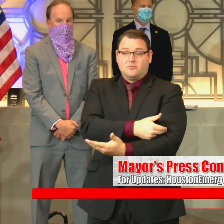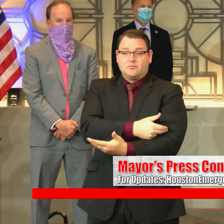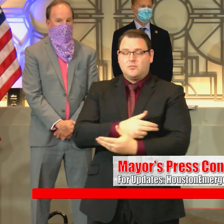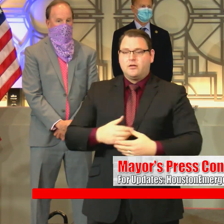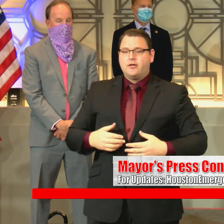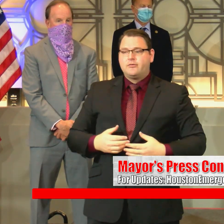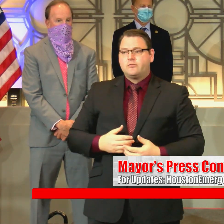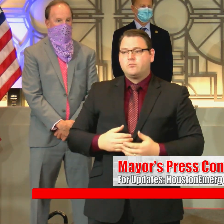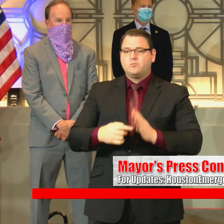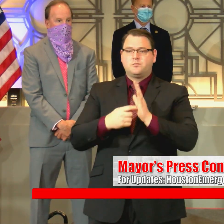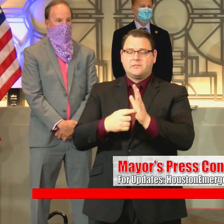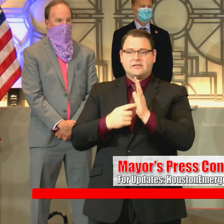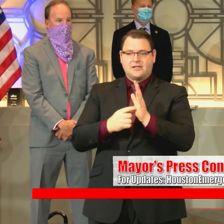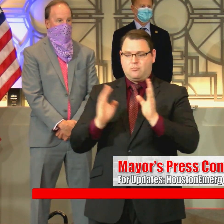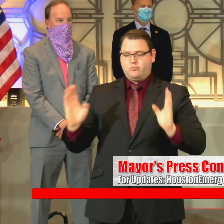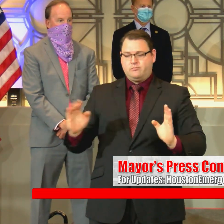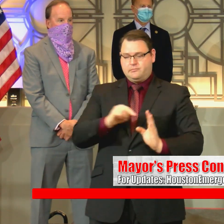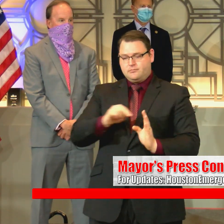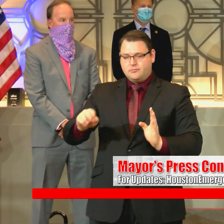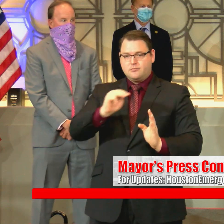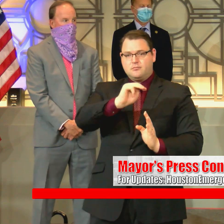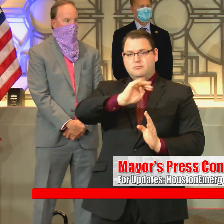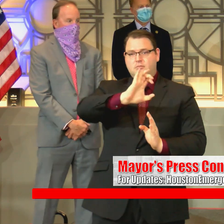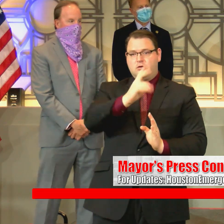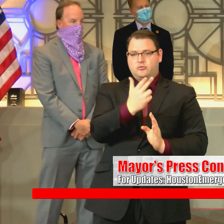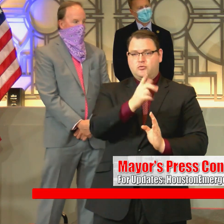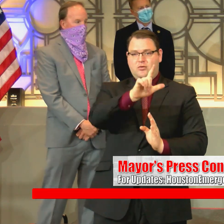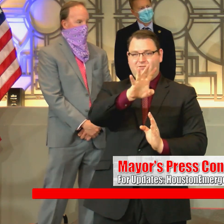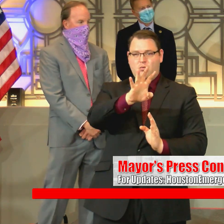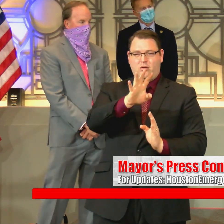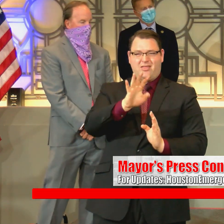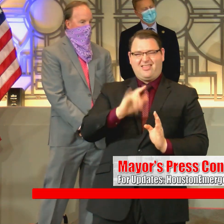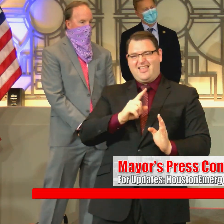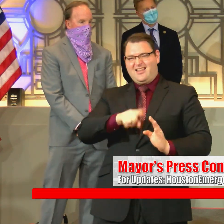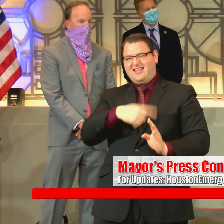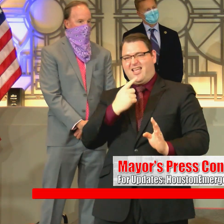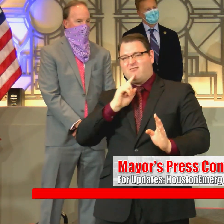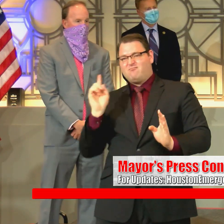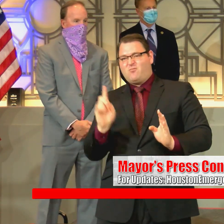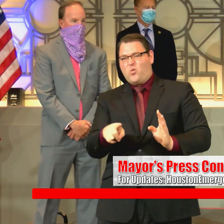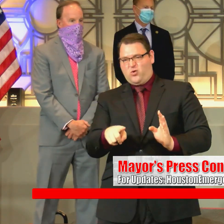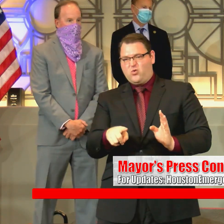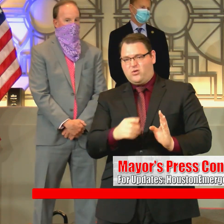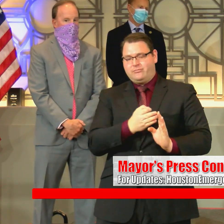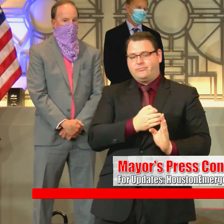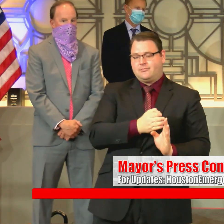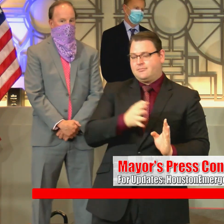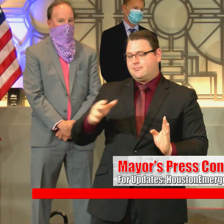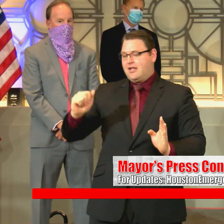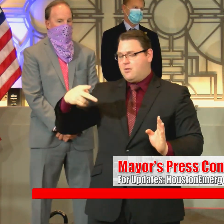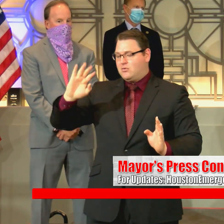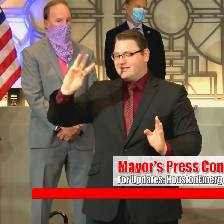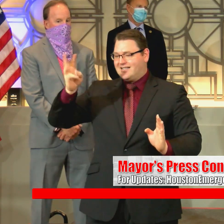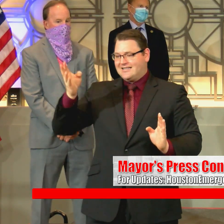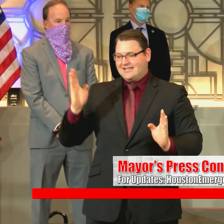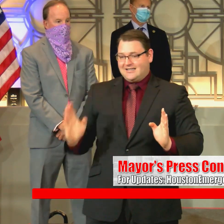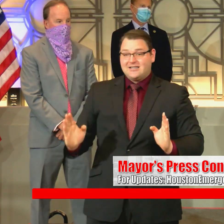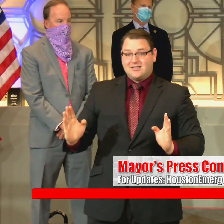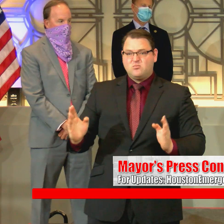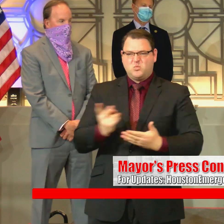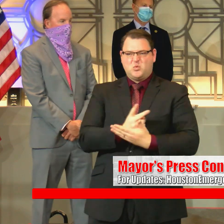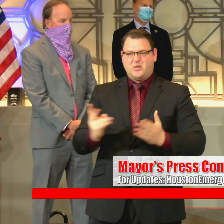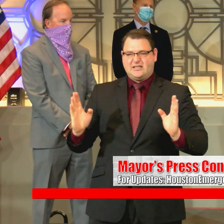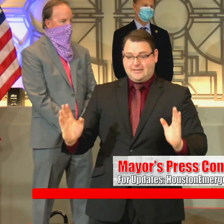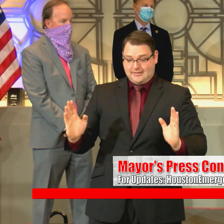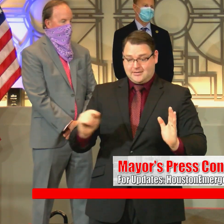between March 24th, when the order was issued, and April the 6th, have saved the lives, in their report,